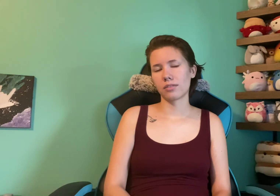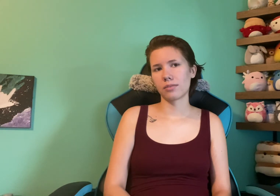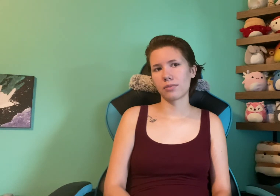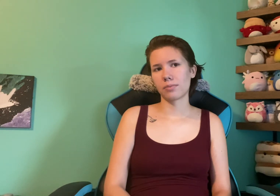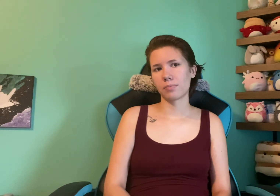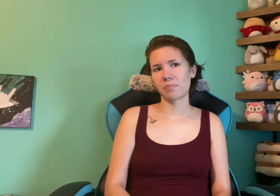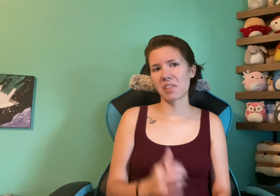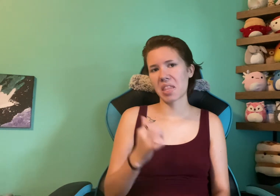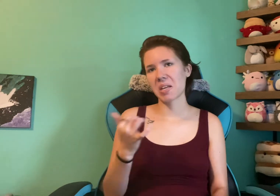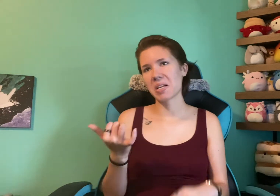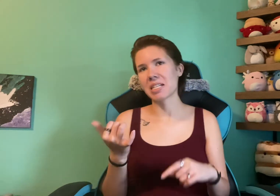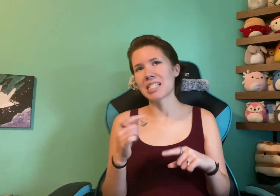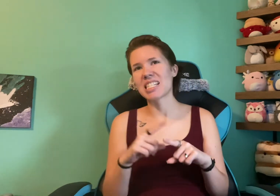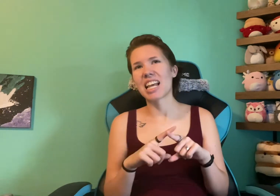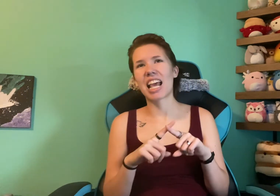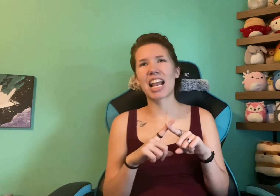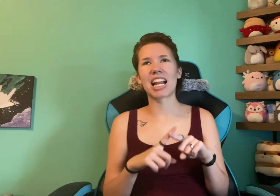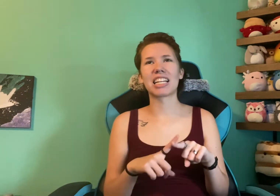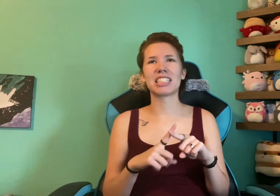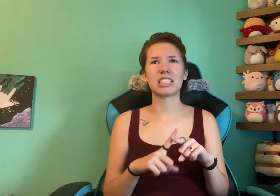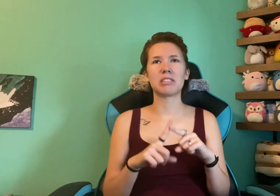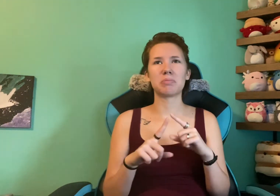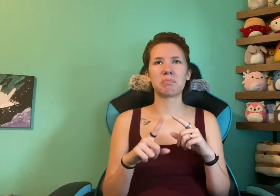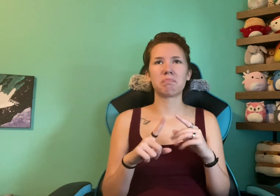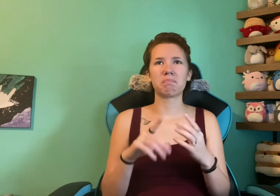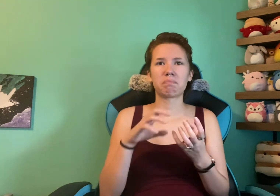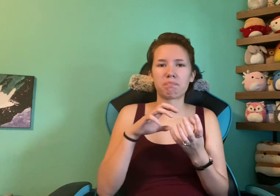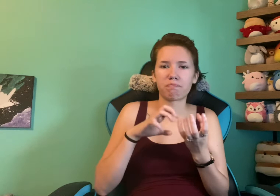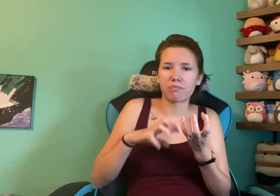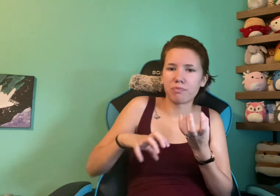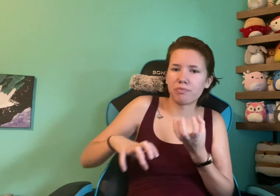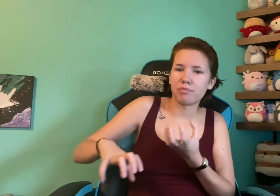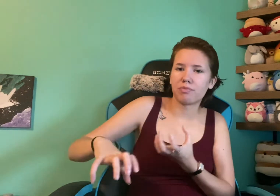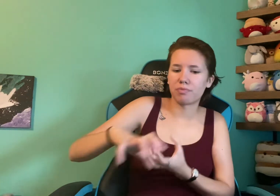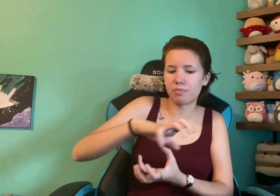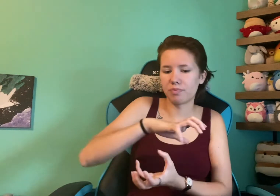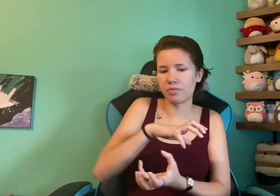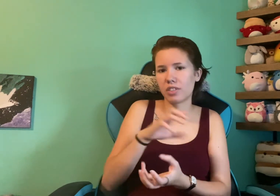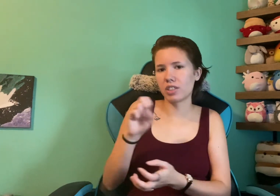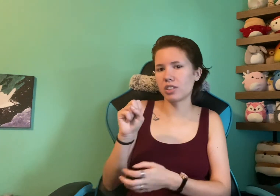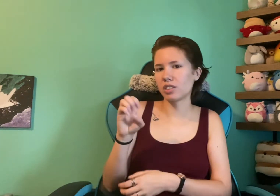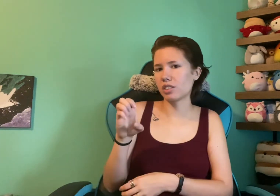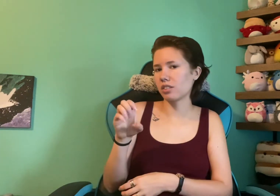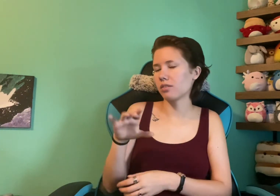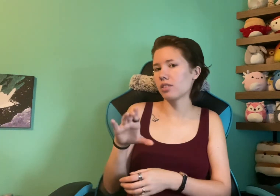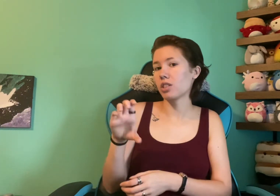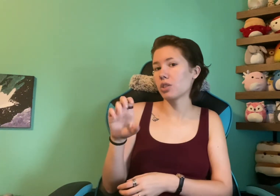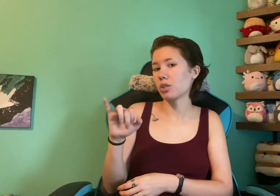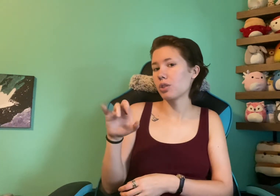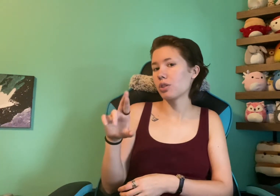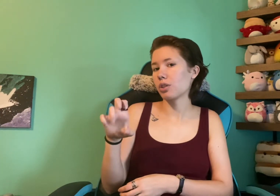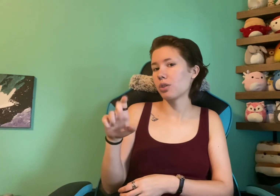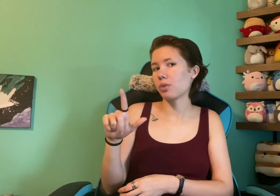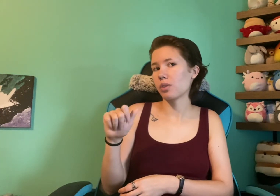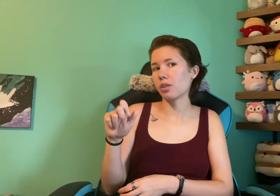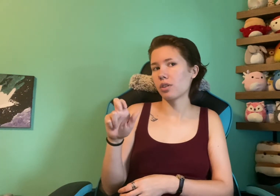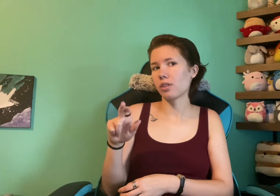more like circular orbits. Does it mean that Pluto and Neptune might have been related somehow in the past and then